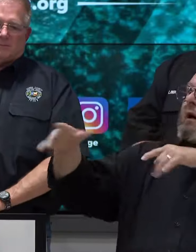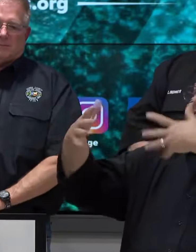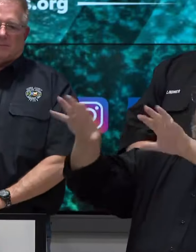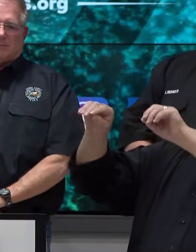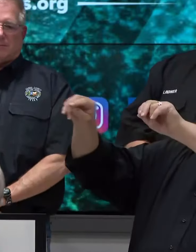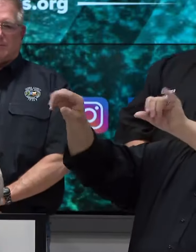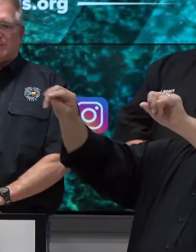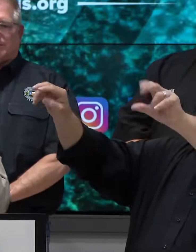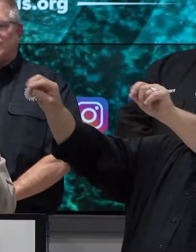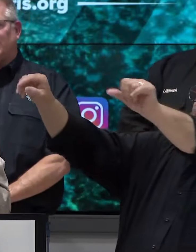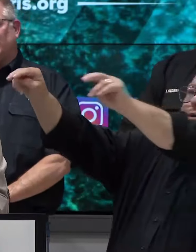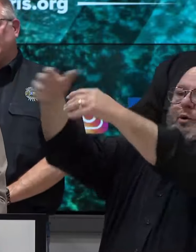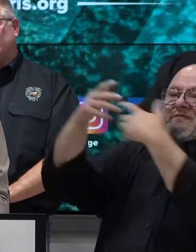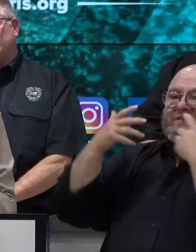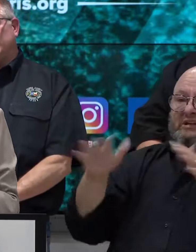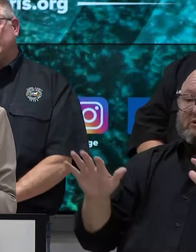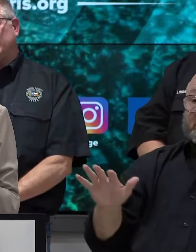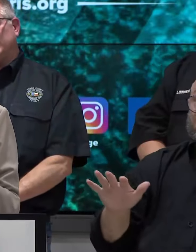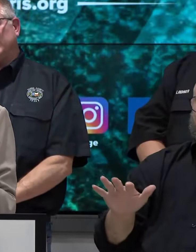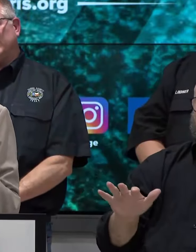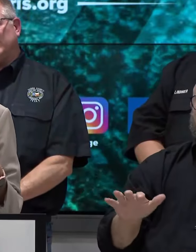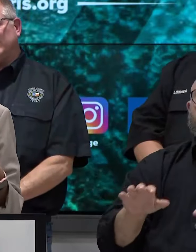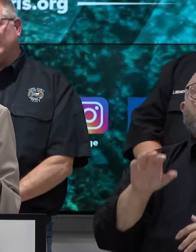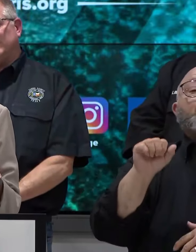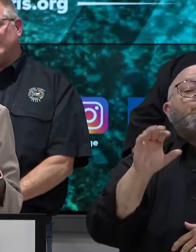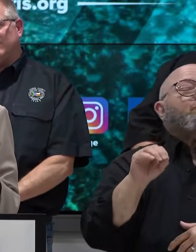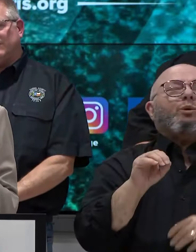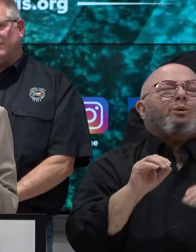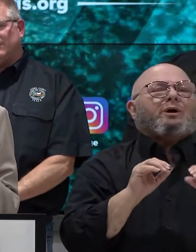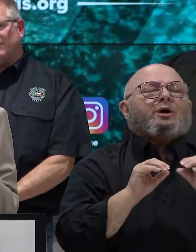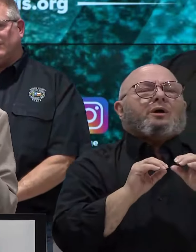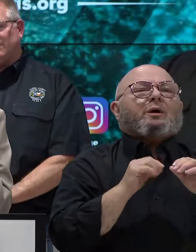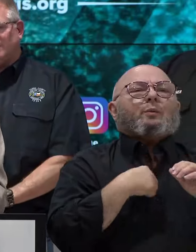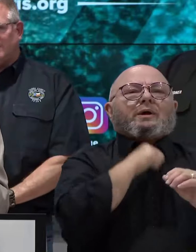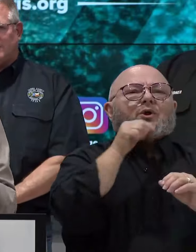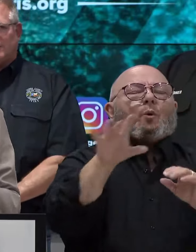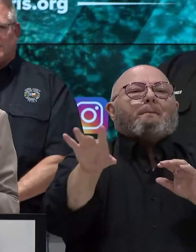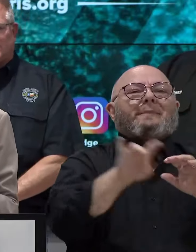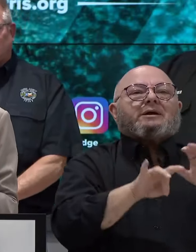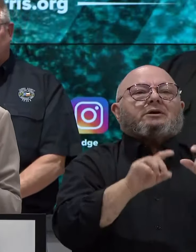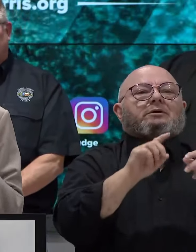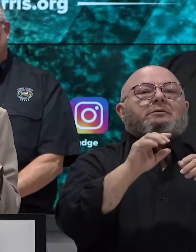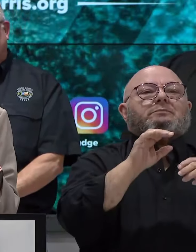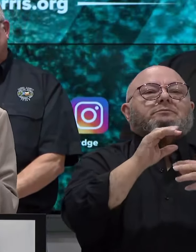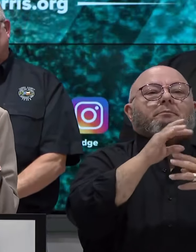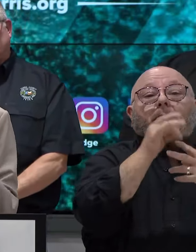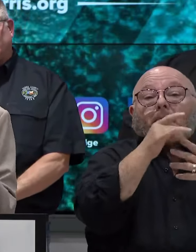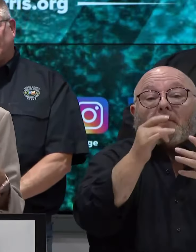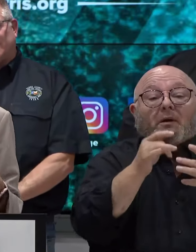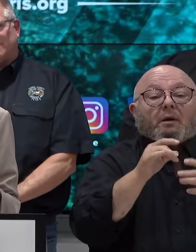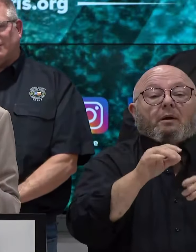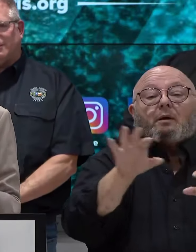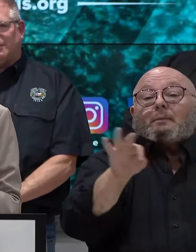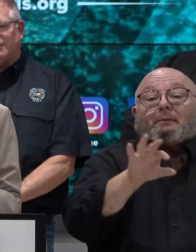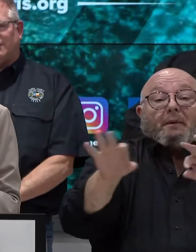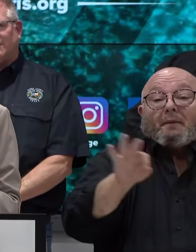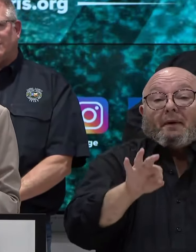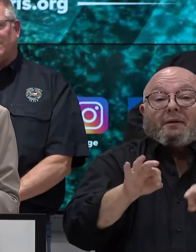along that line. Does that make sense? So there is no, like, we don't pick and choose communities, and that's not what we